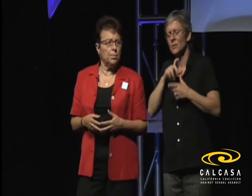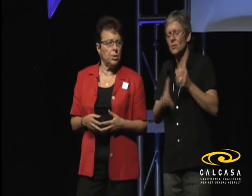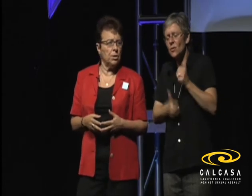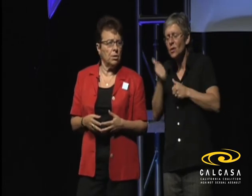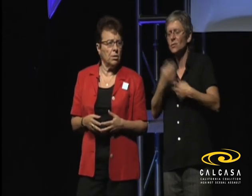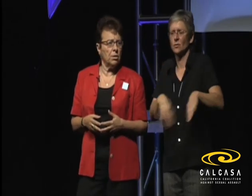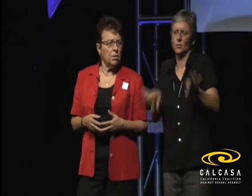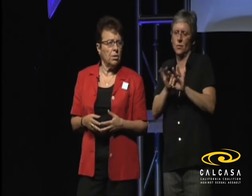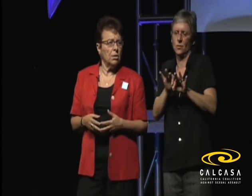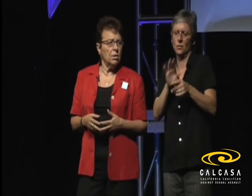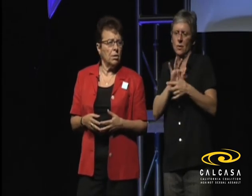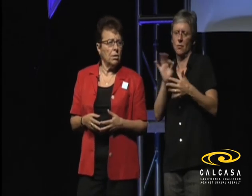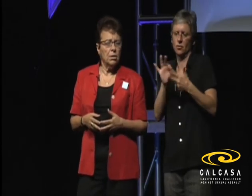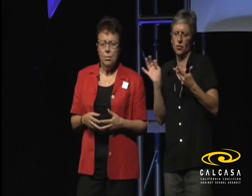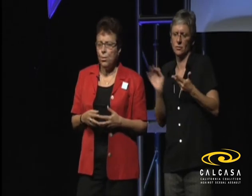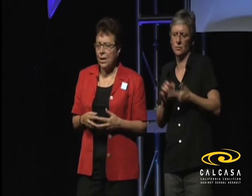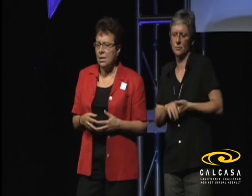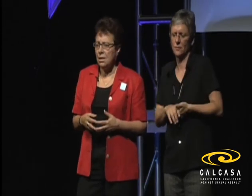important option,